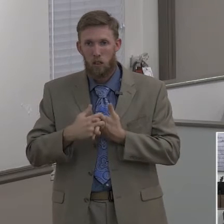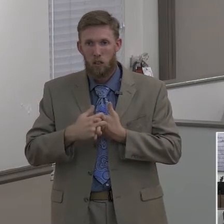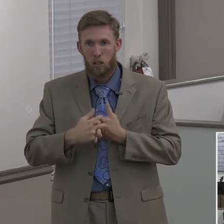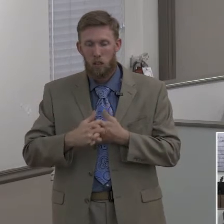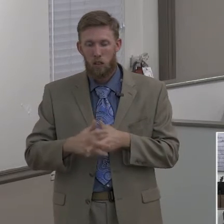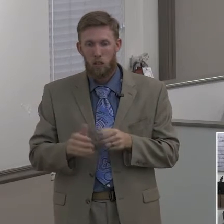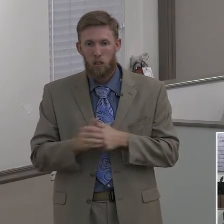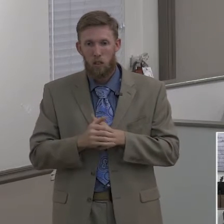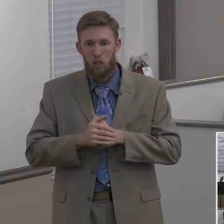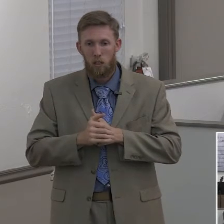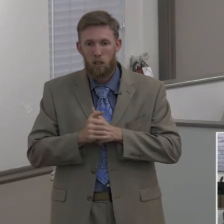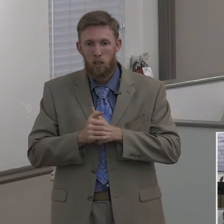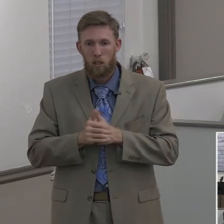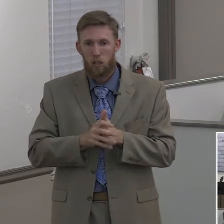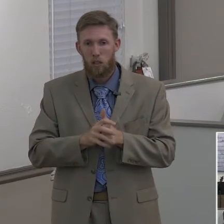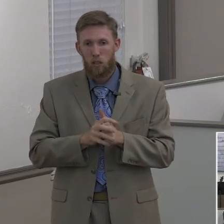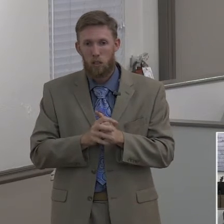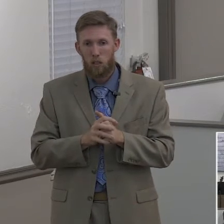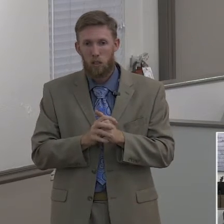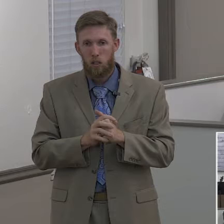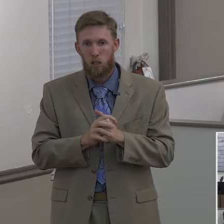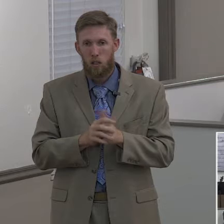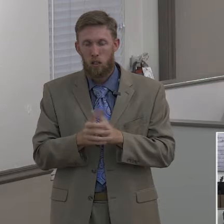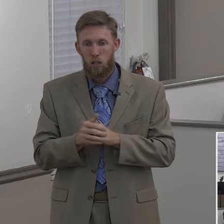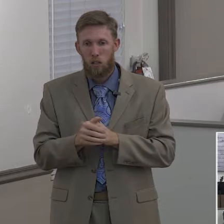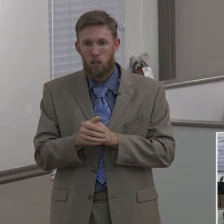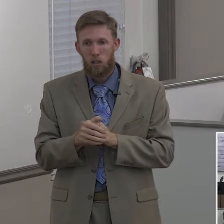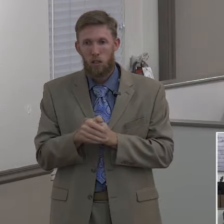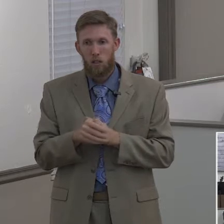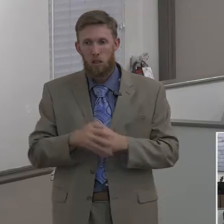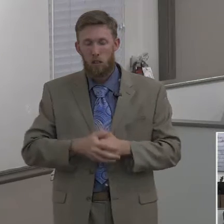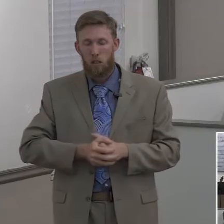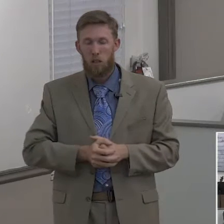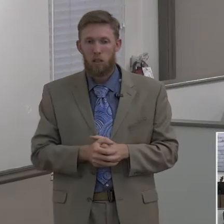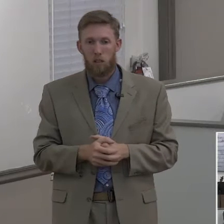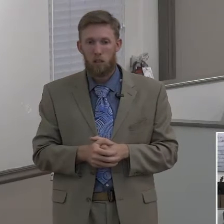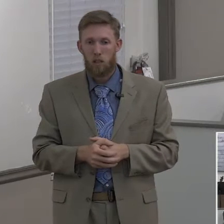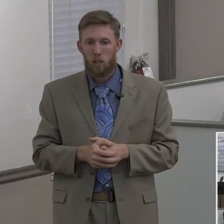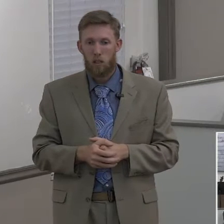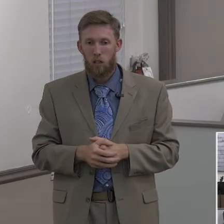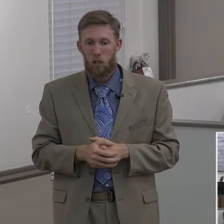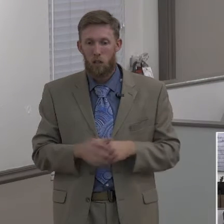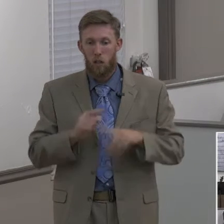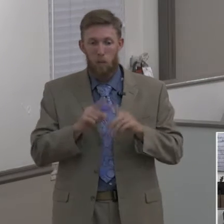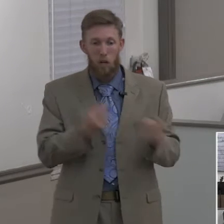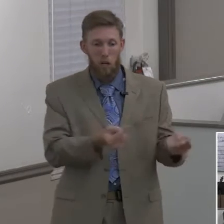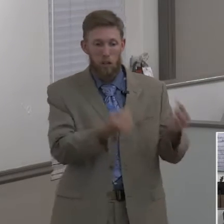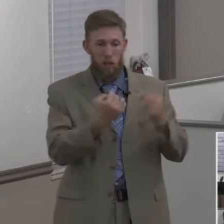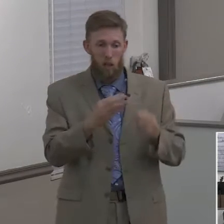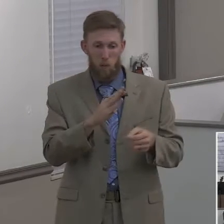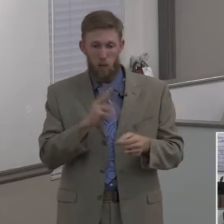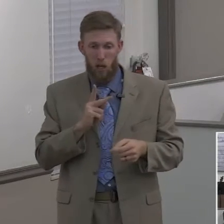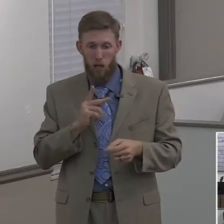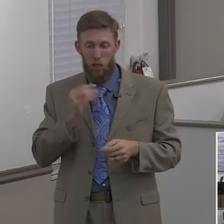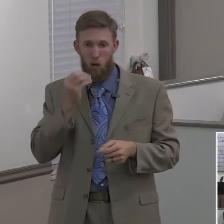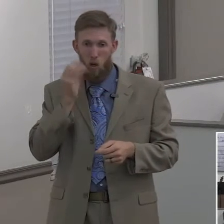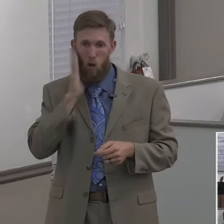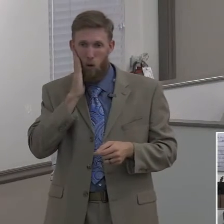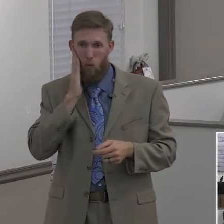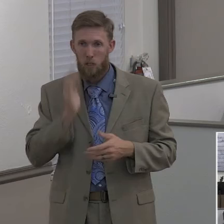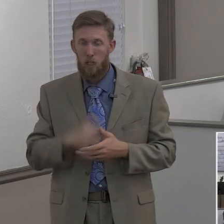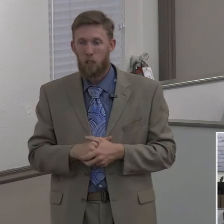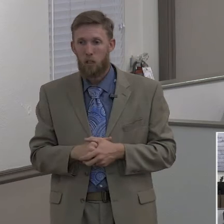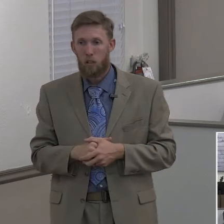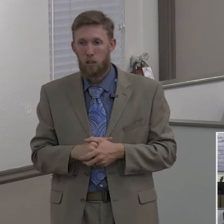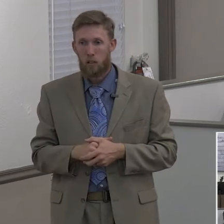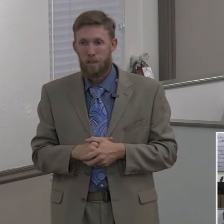works well. But it can be miserable when you got to deal with getting it fixed. And how many of you have had